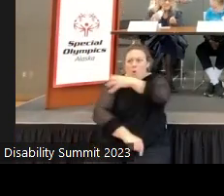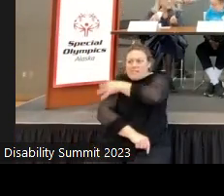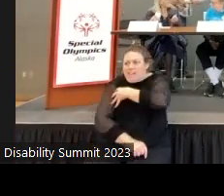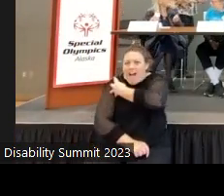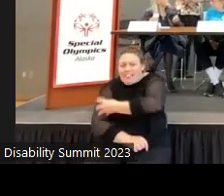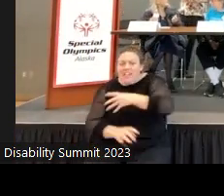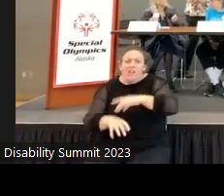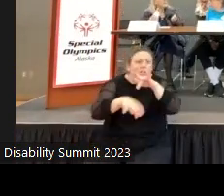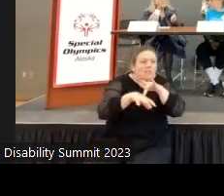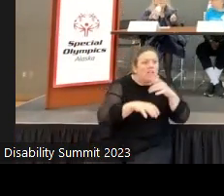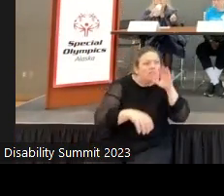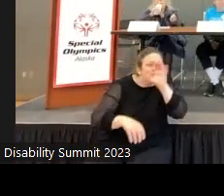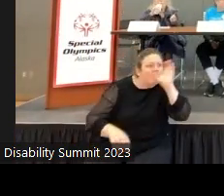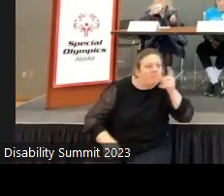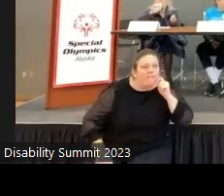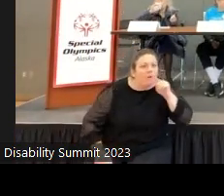Okay.